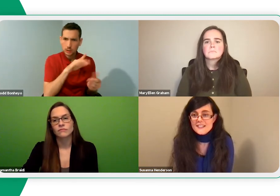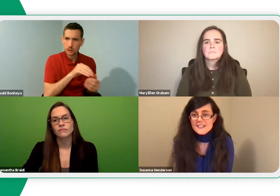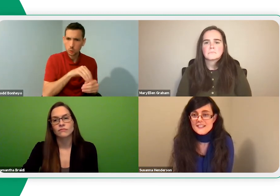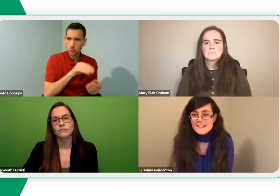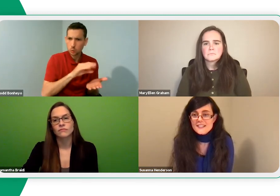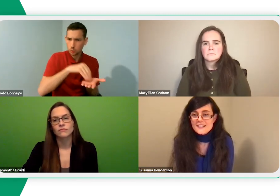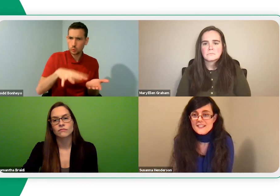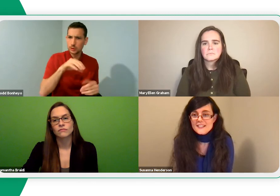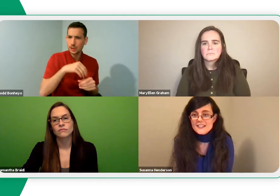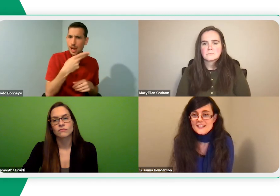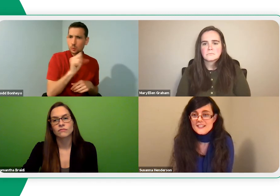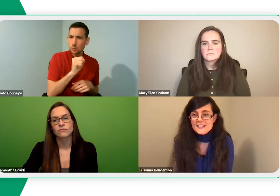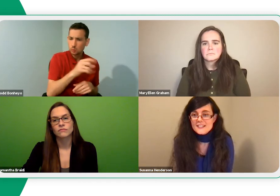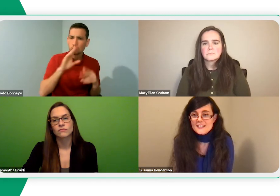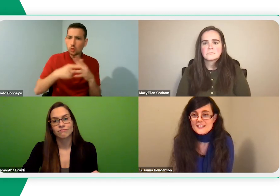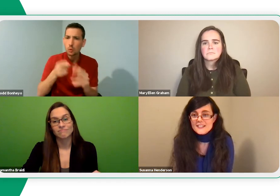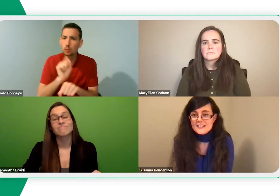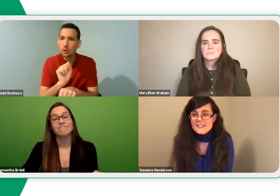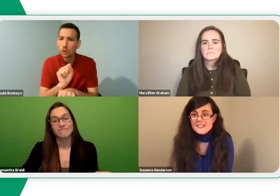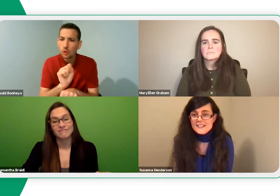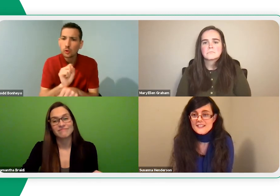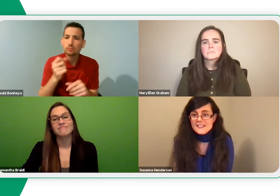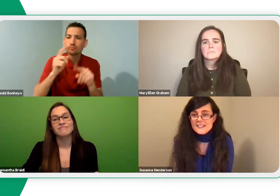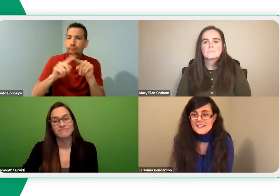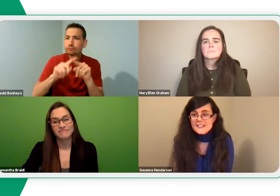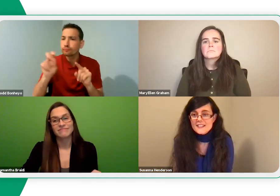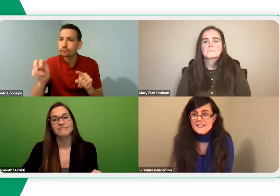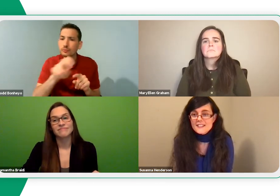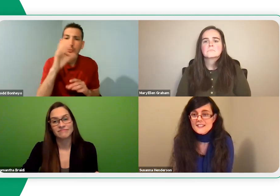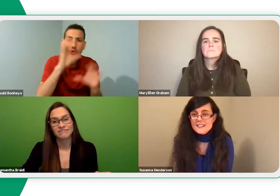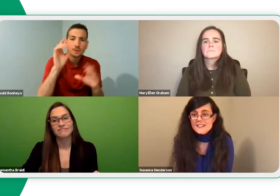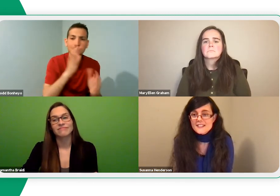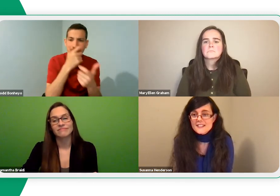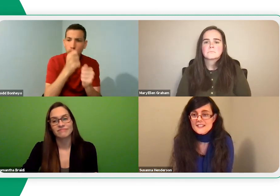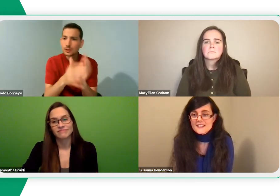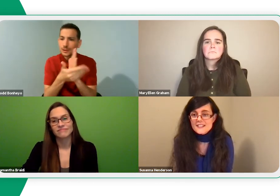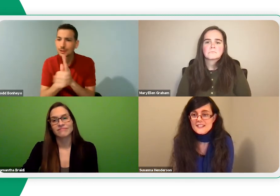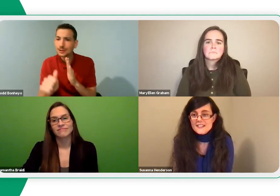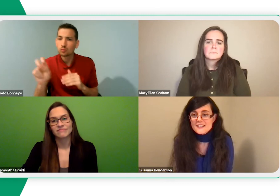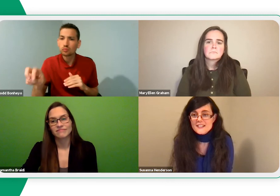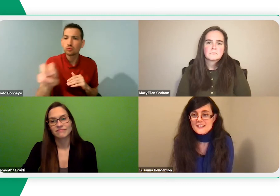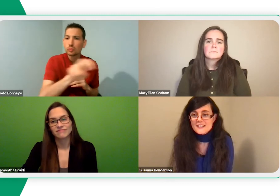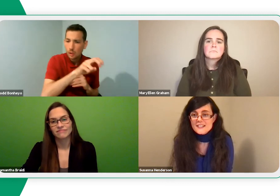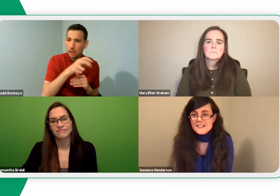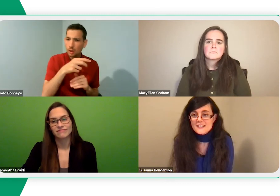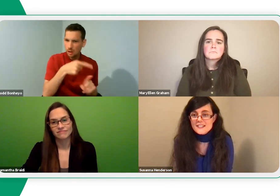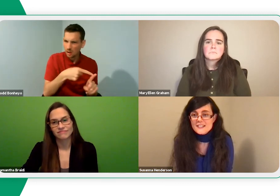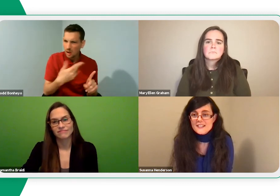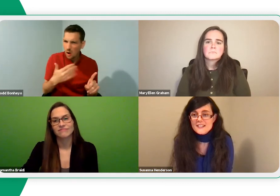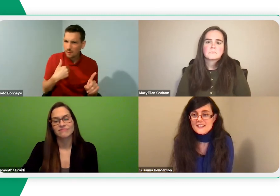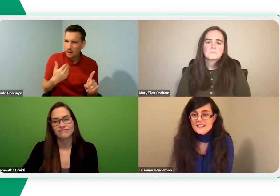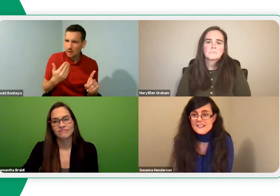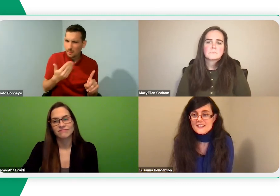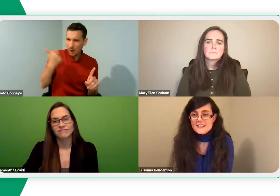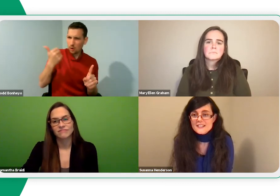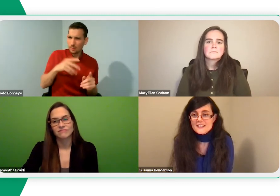where students will start to work while they're in high school, and they're a student in high school and they're working, and they look at whatever their interests are,